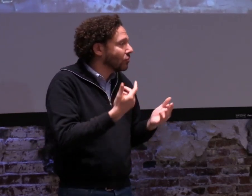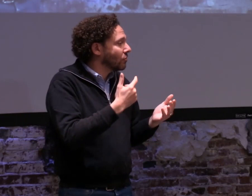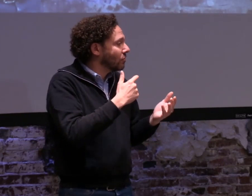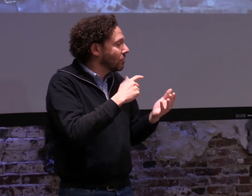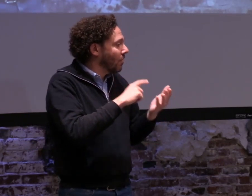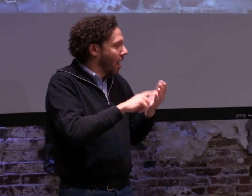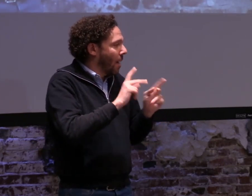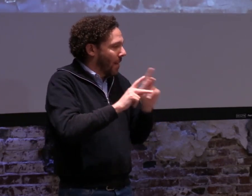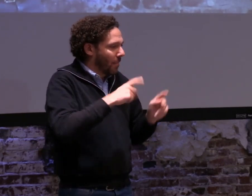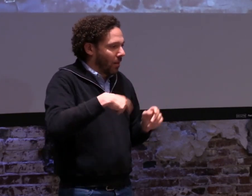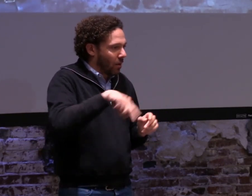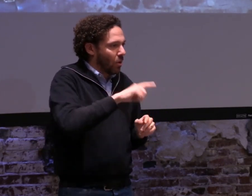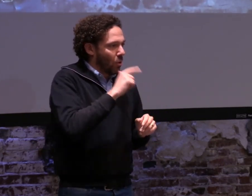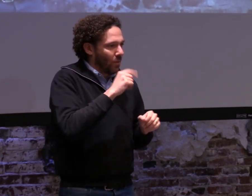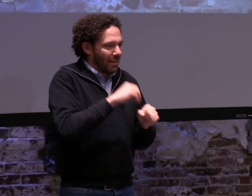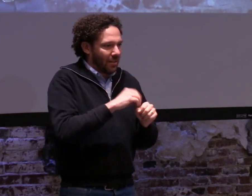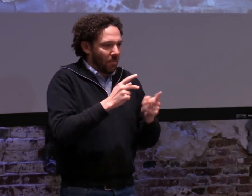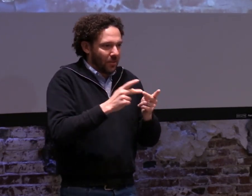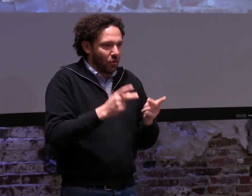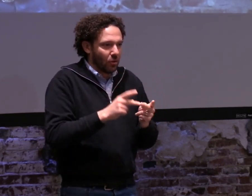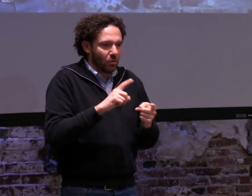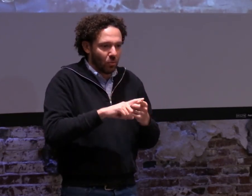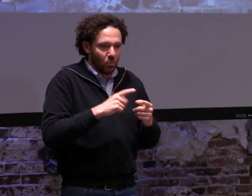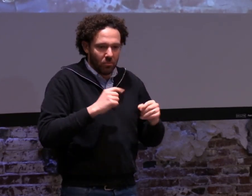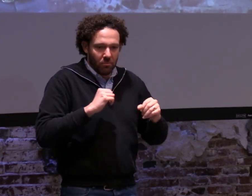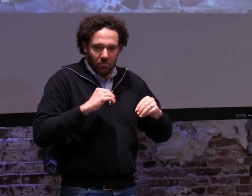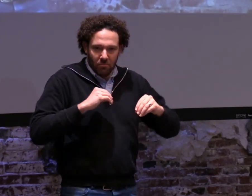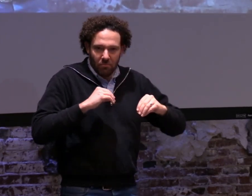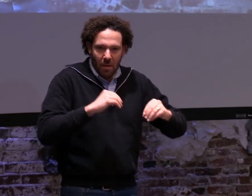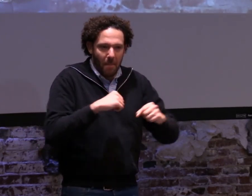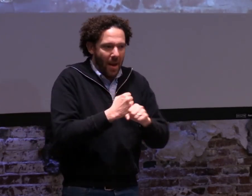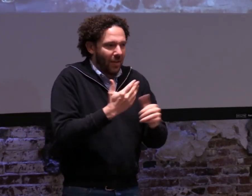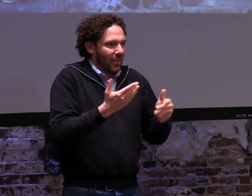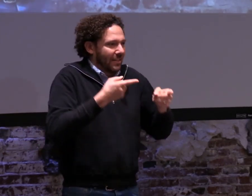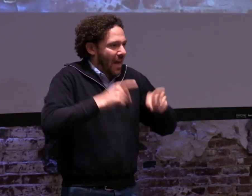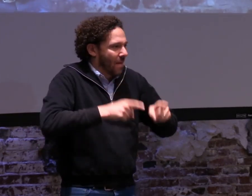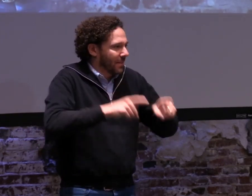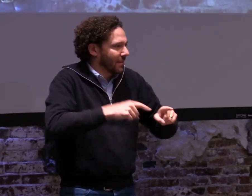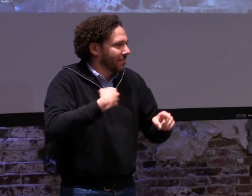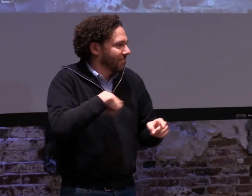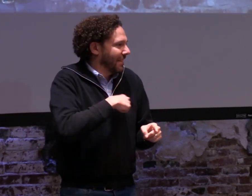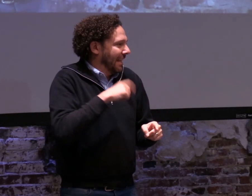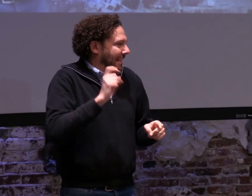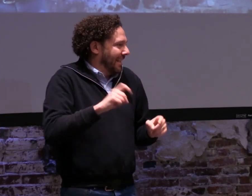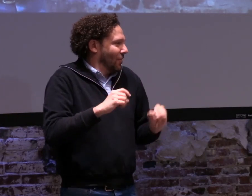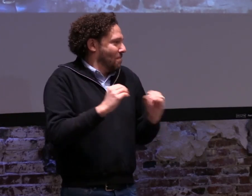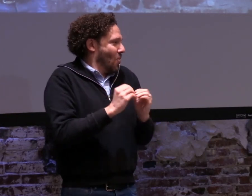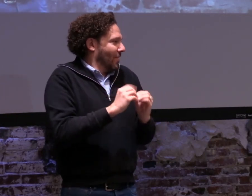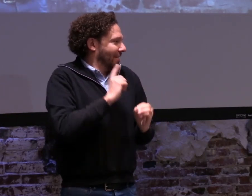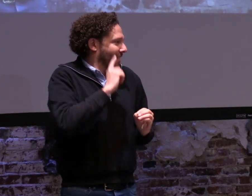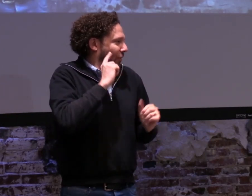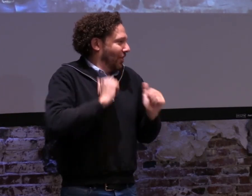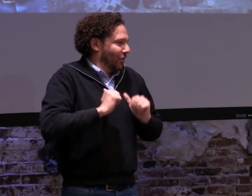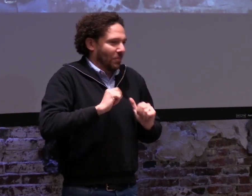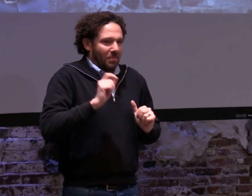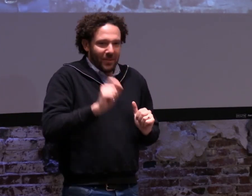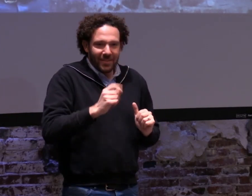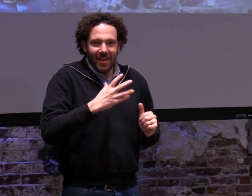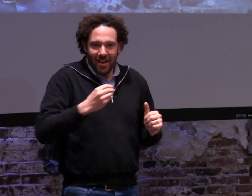educators, we all together are in a position where we can make things happen. And we need more deaf